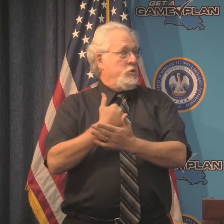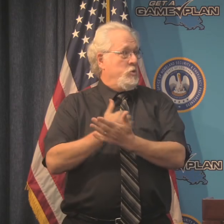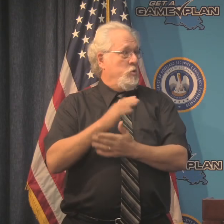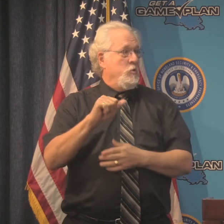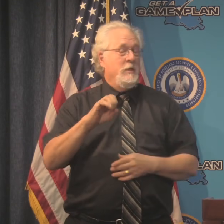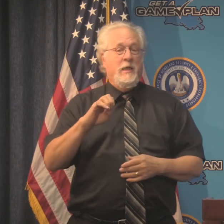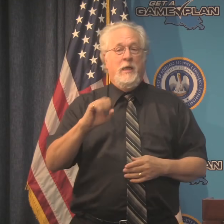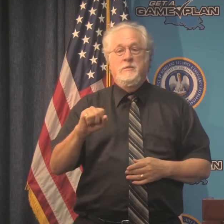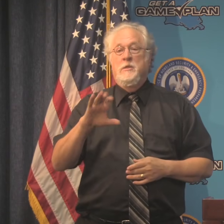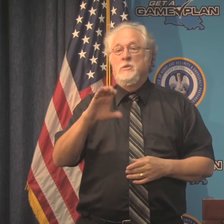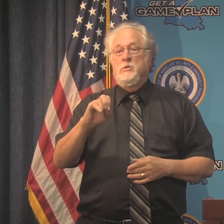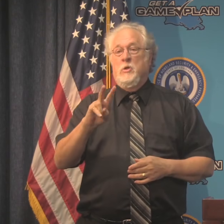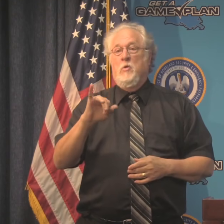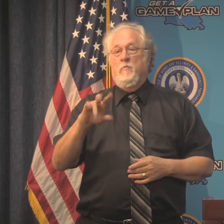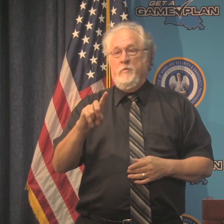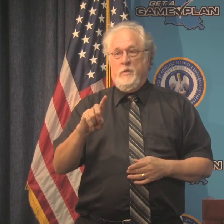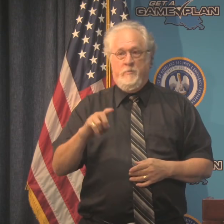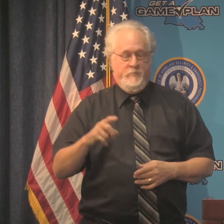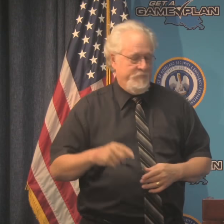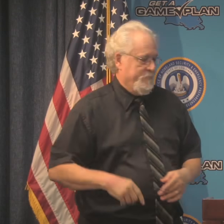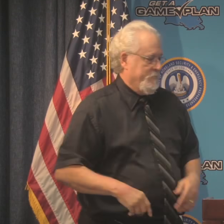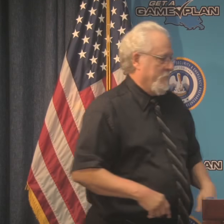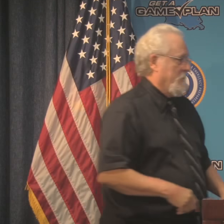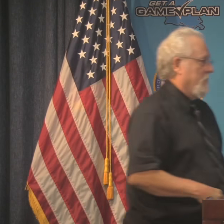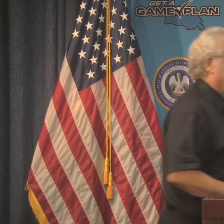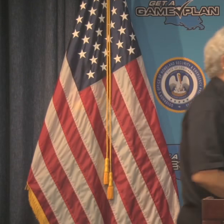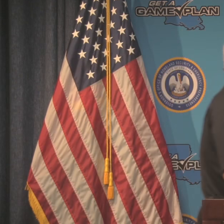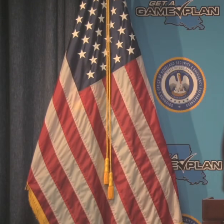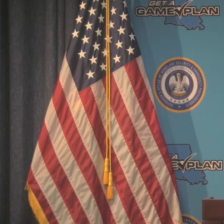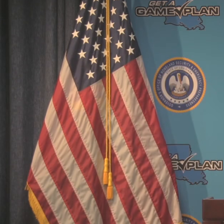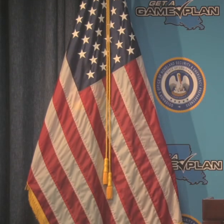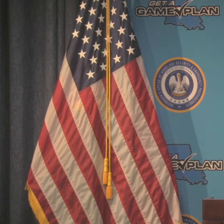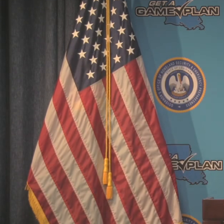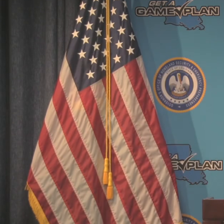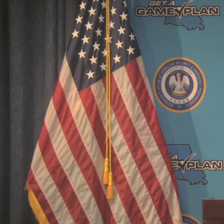of COVID-19. For a total of